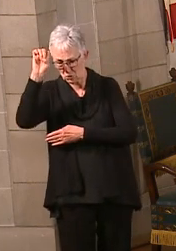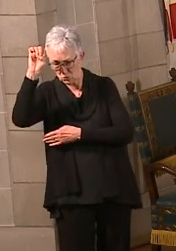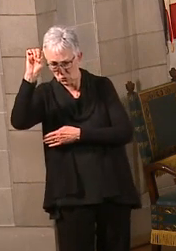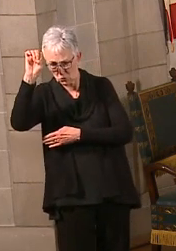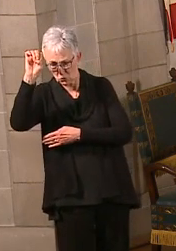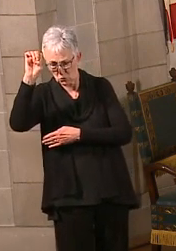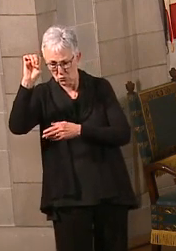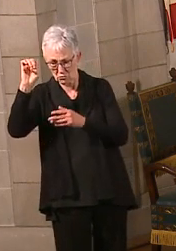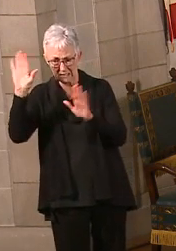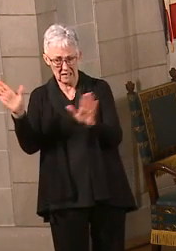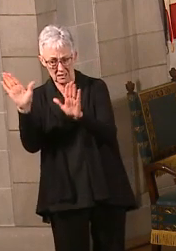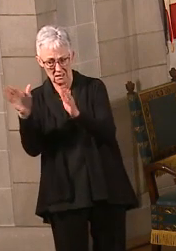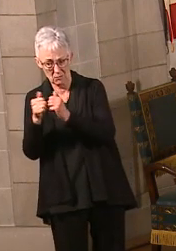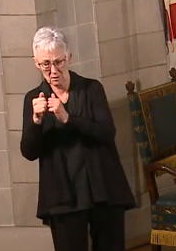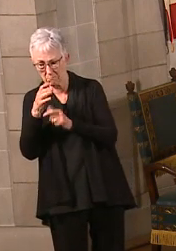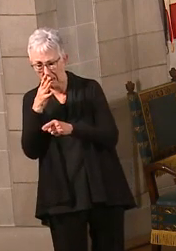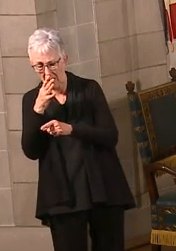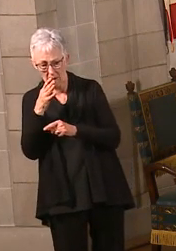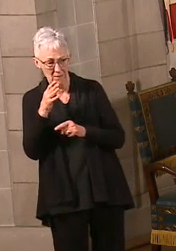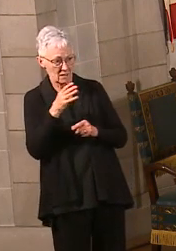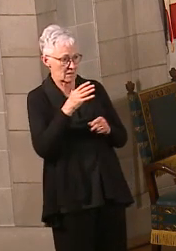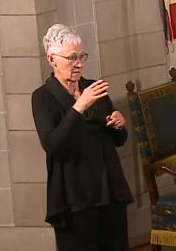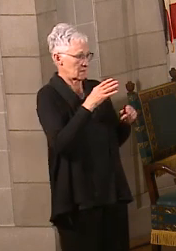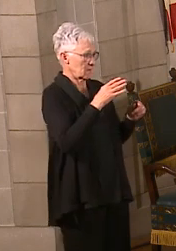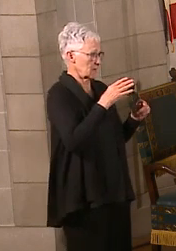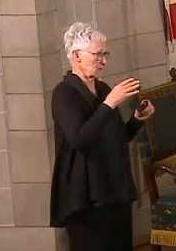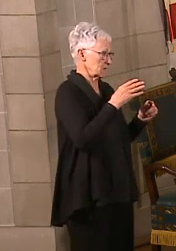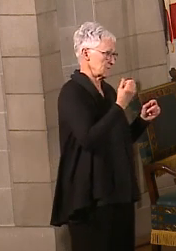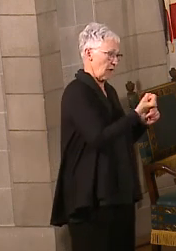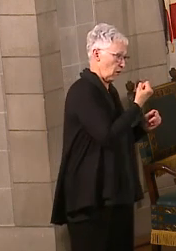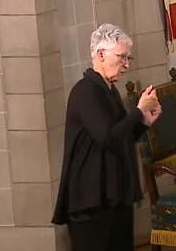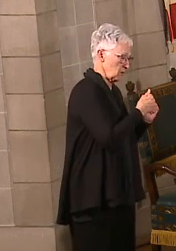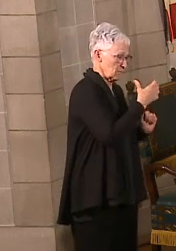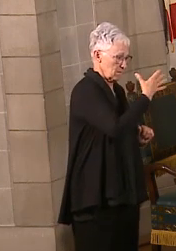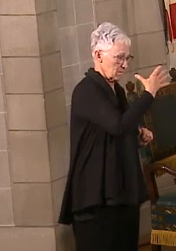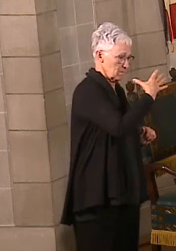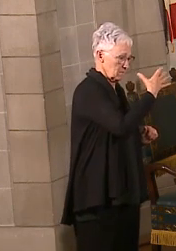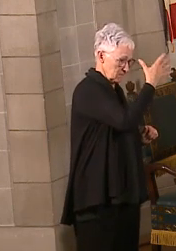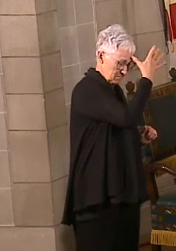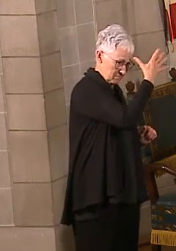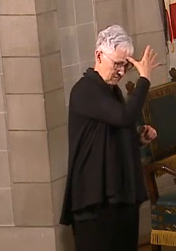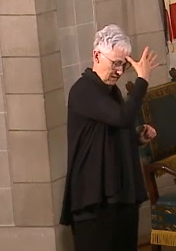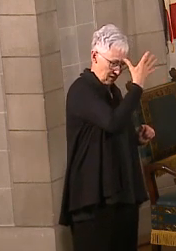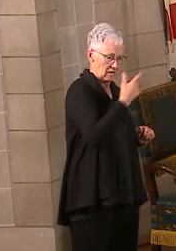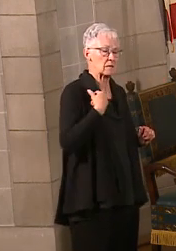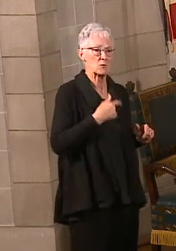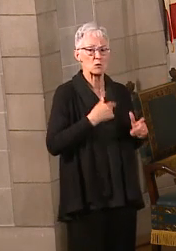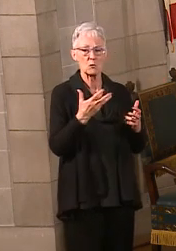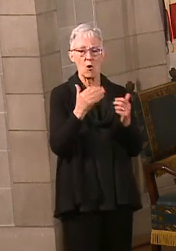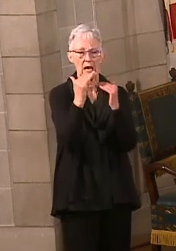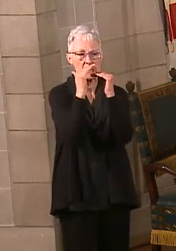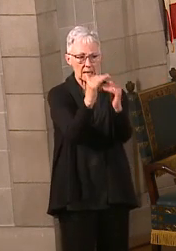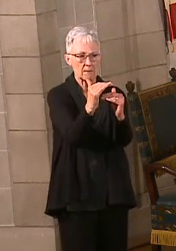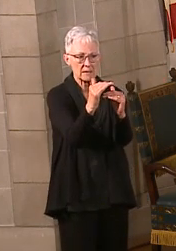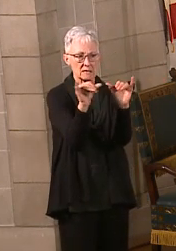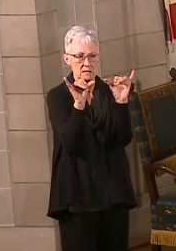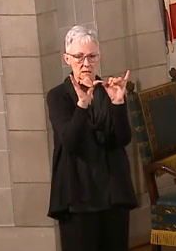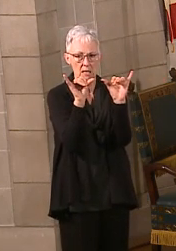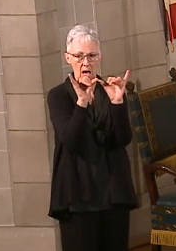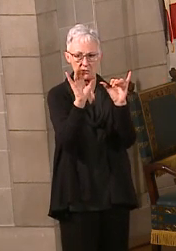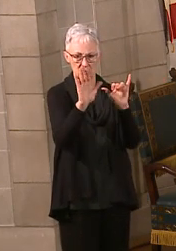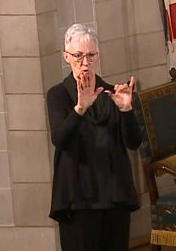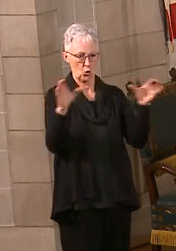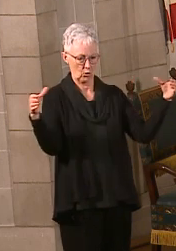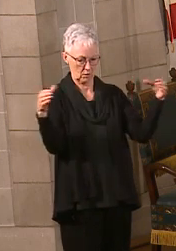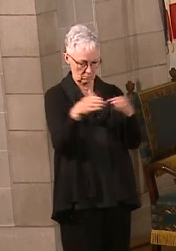or Sunday or whatever it is. But, you know, we certainly are not trying to break up families here, but we do want to limit the size of those gatherings. Again, keep those gatherings to 10 people or